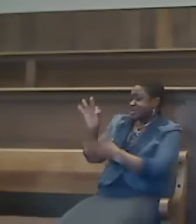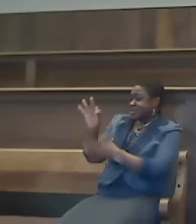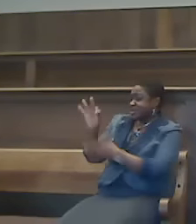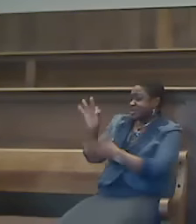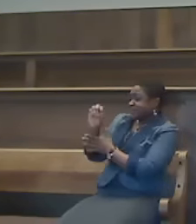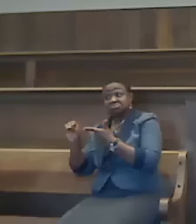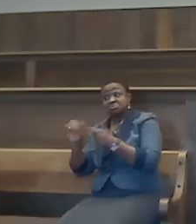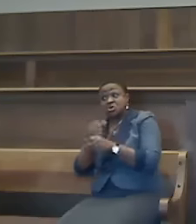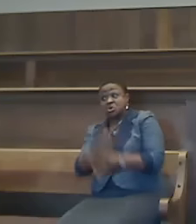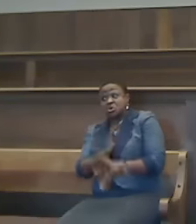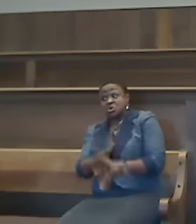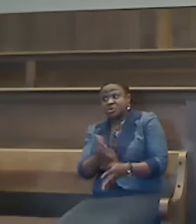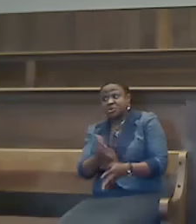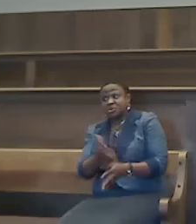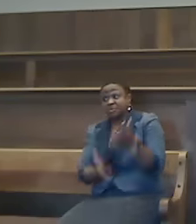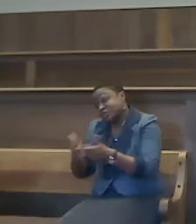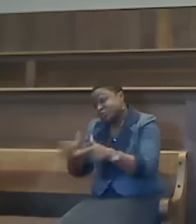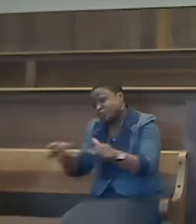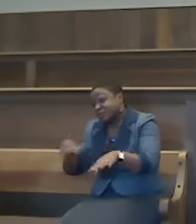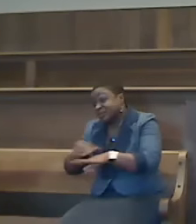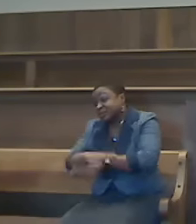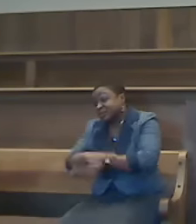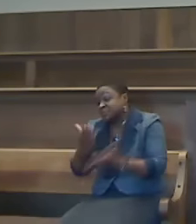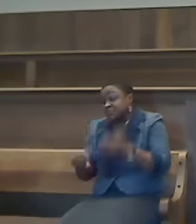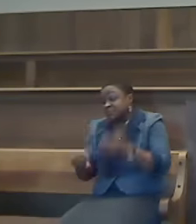feed, was a factor. It probably was a big factor.